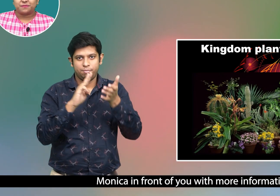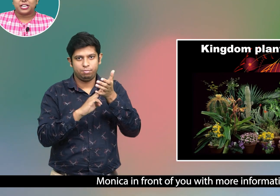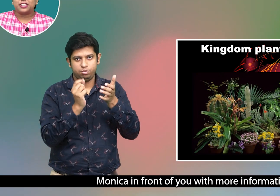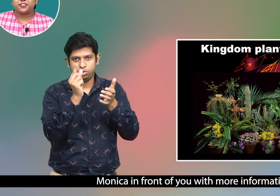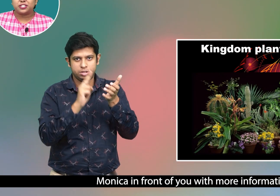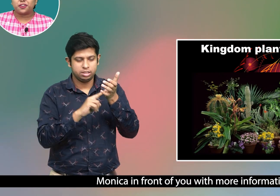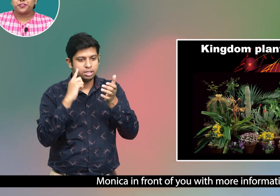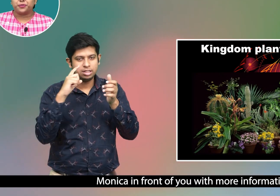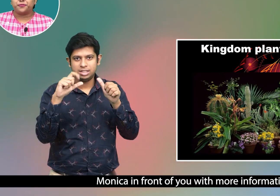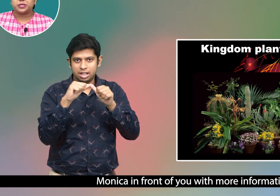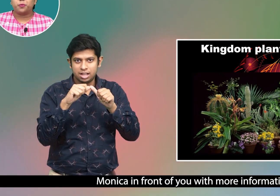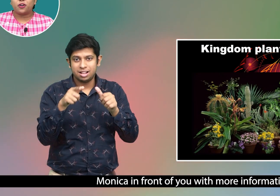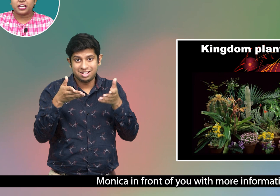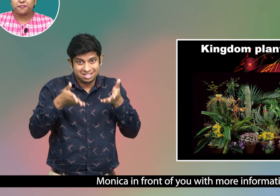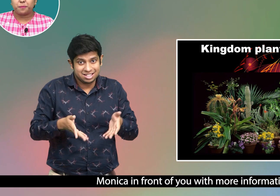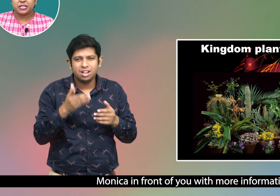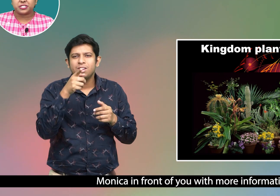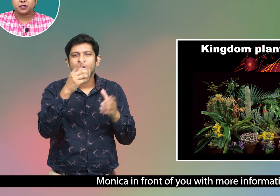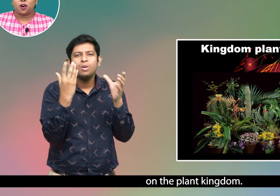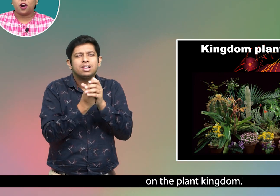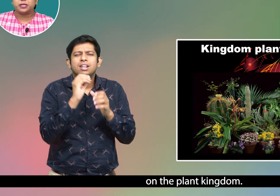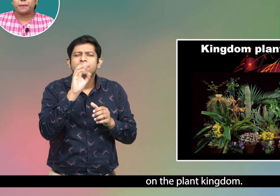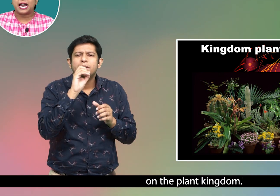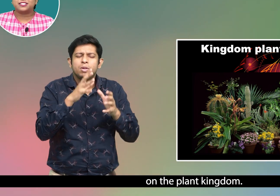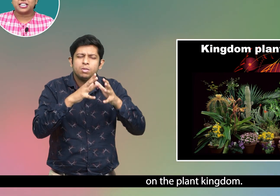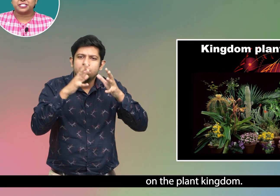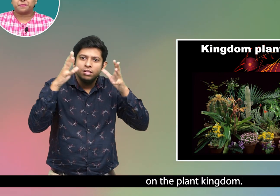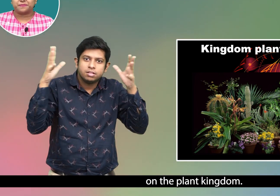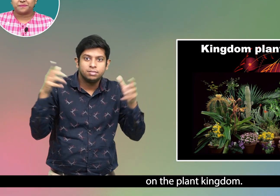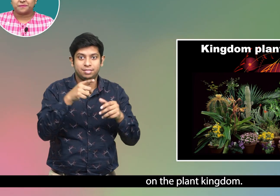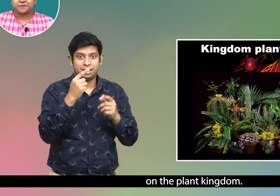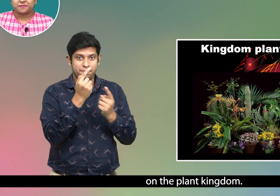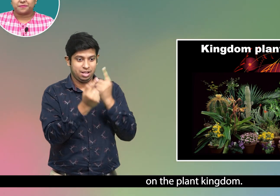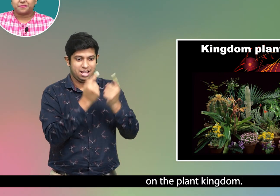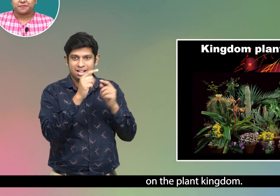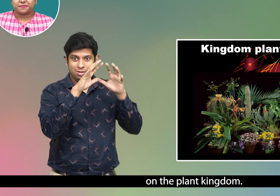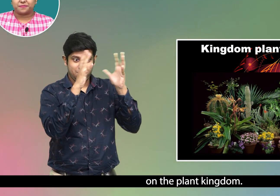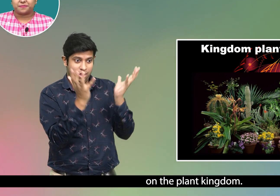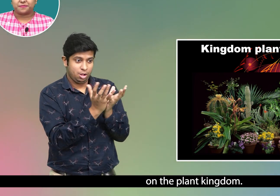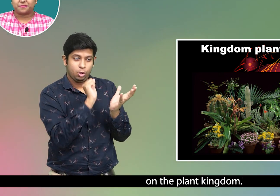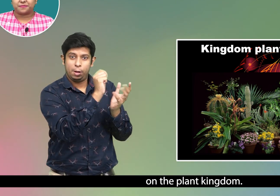Maunika in front of you with more information on the plant kingdom.